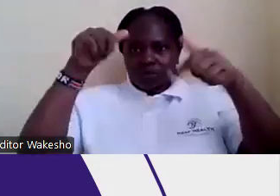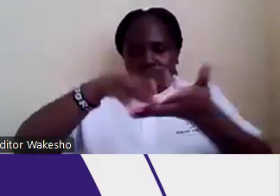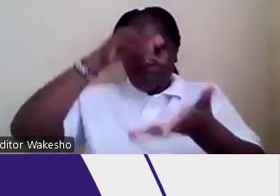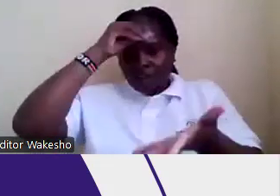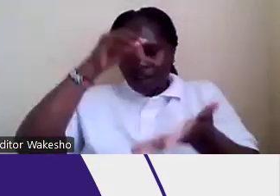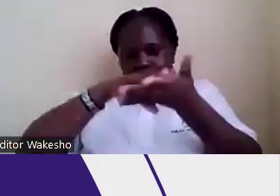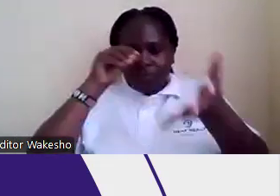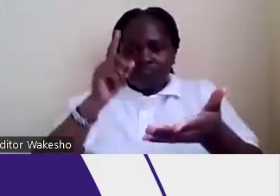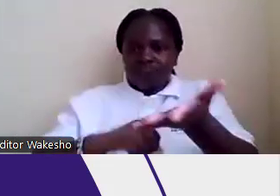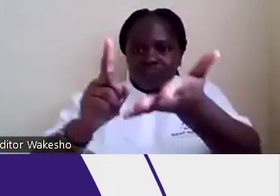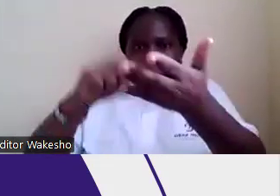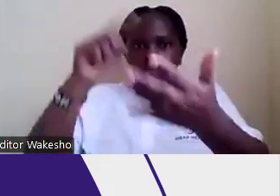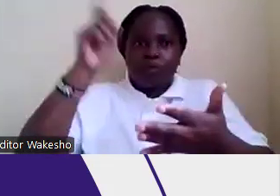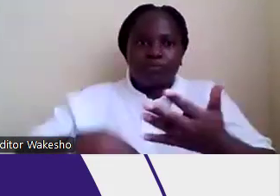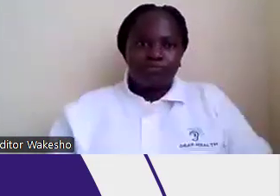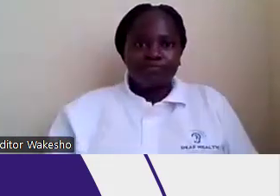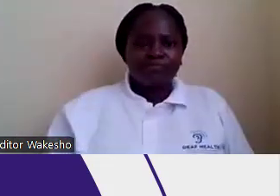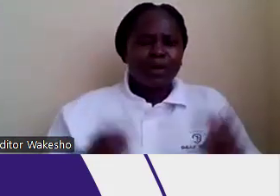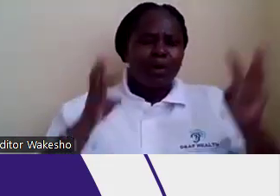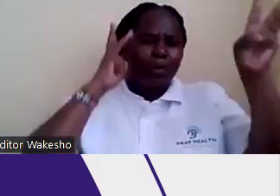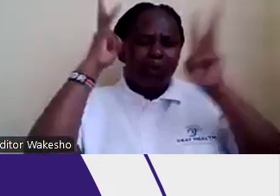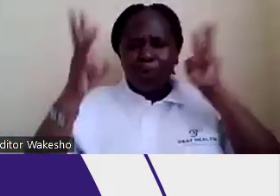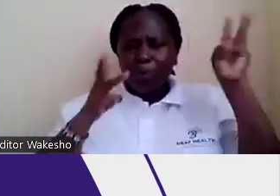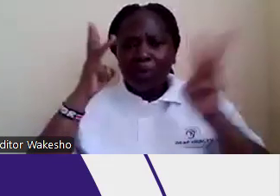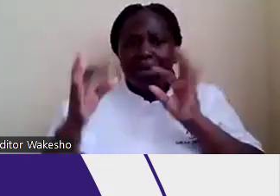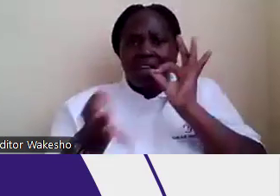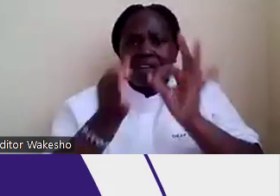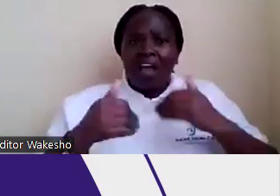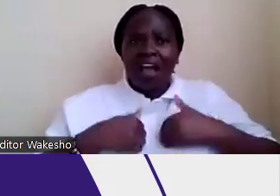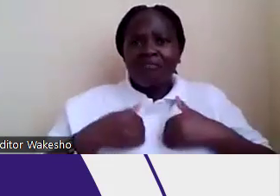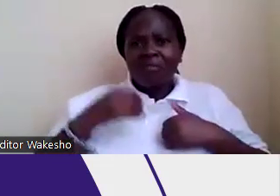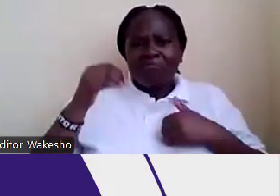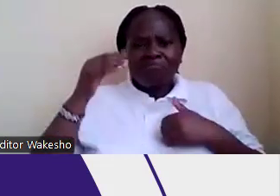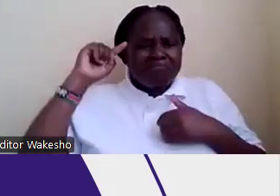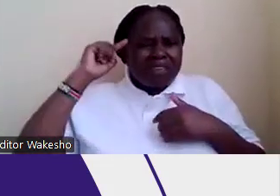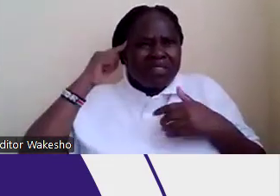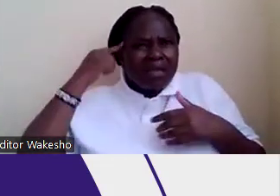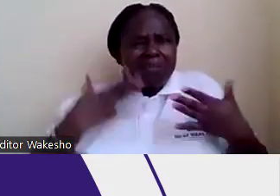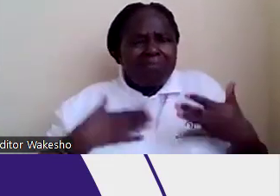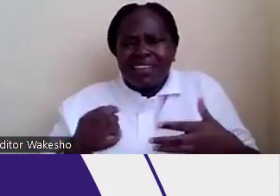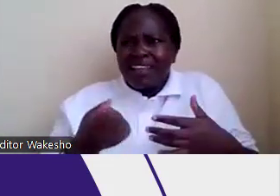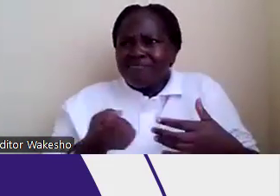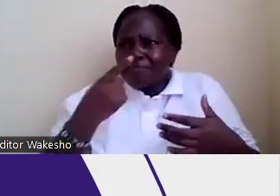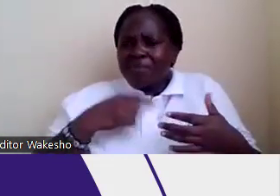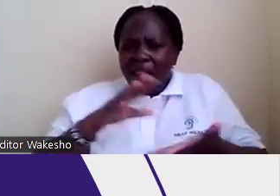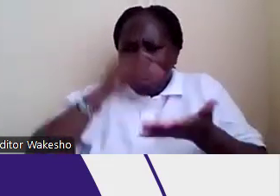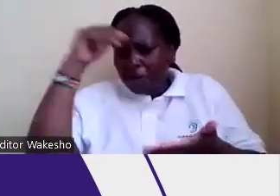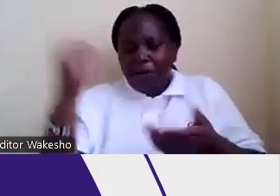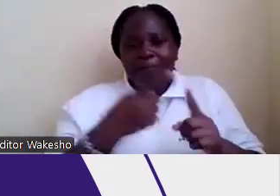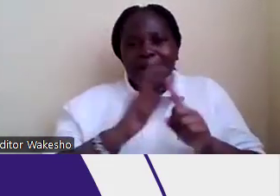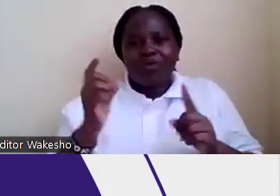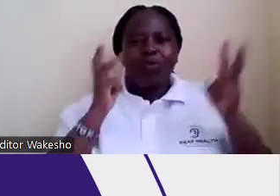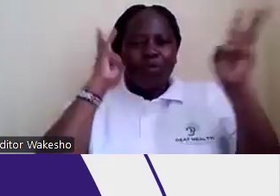today. Don't worry if you don't have a background in healthcare or medicine. Everything has